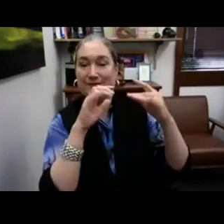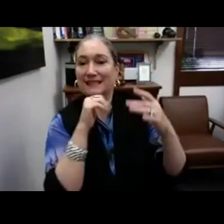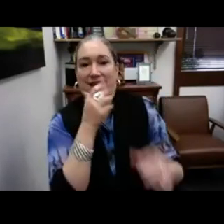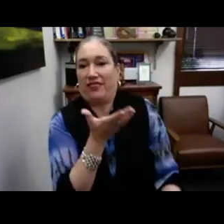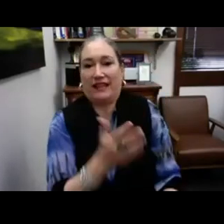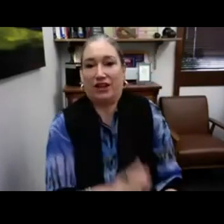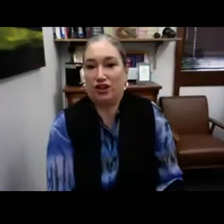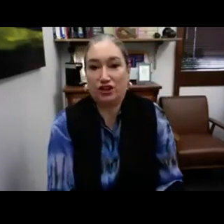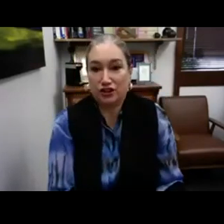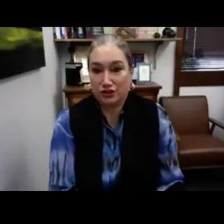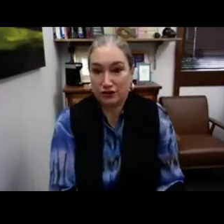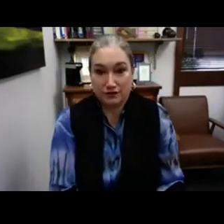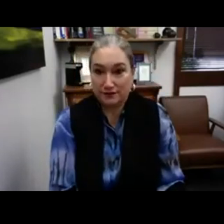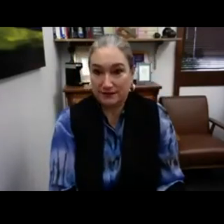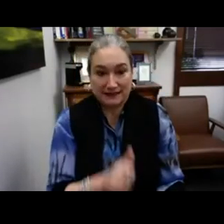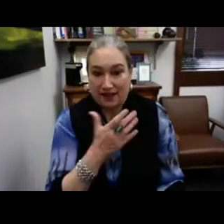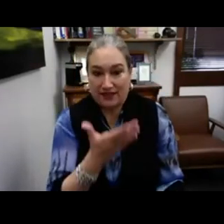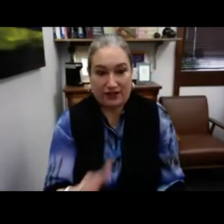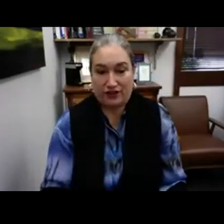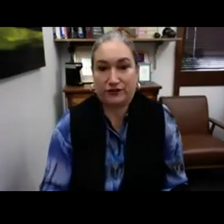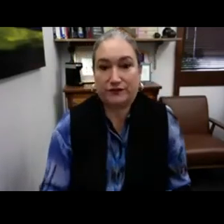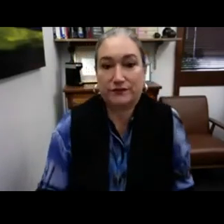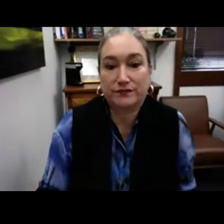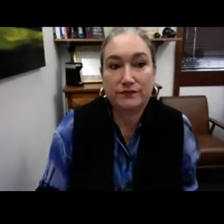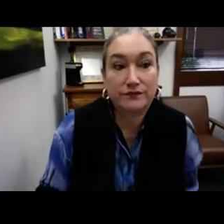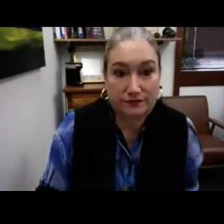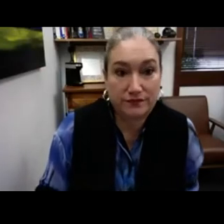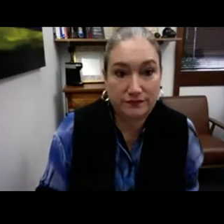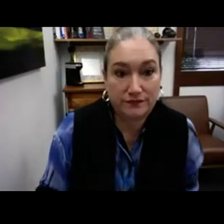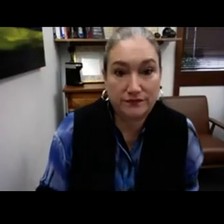So that's our access to the system that's not there.